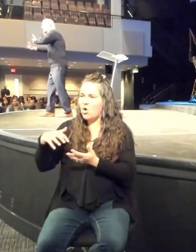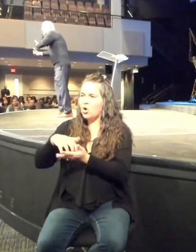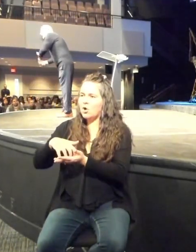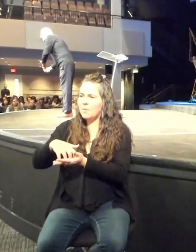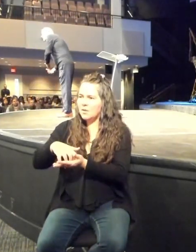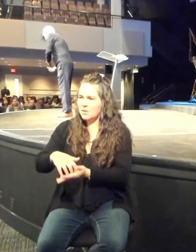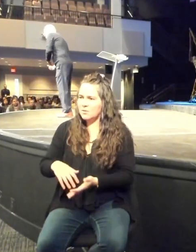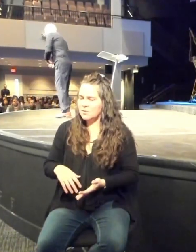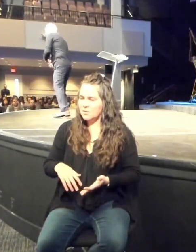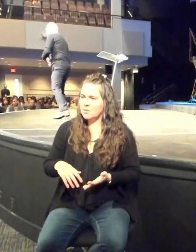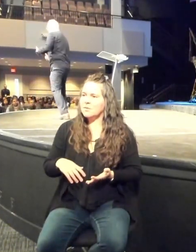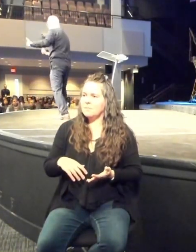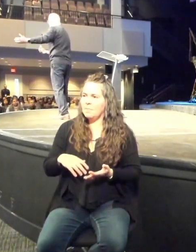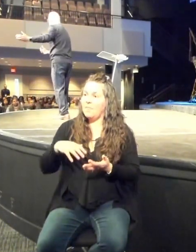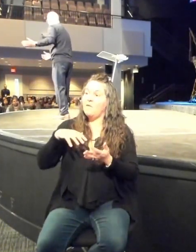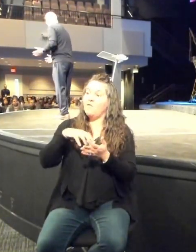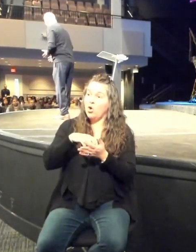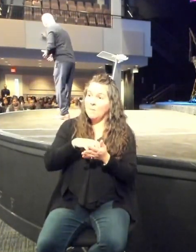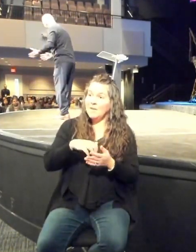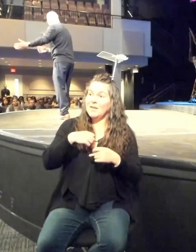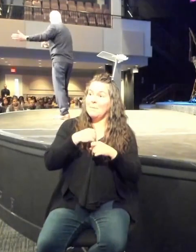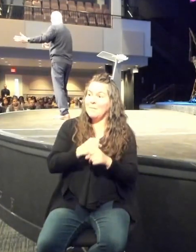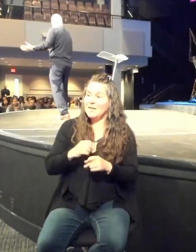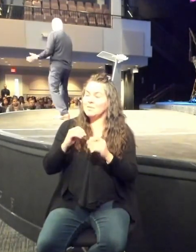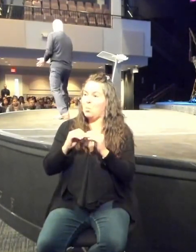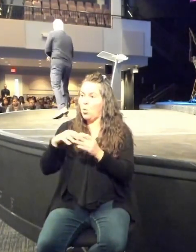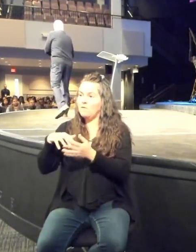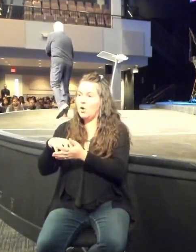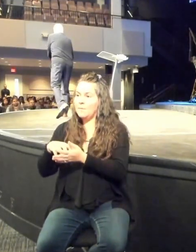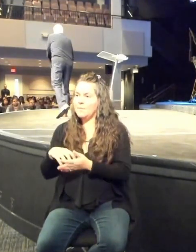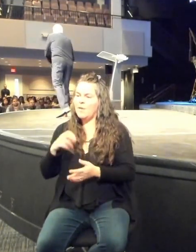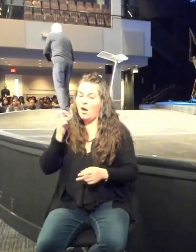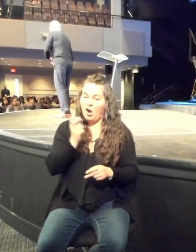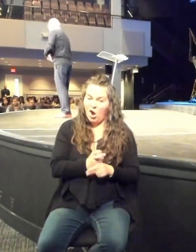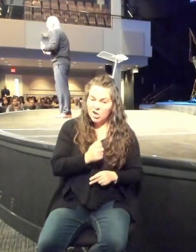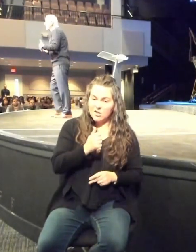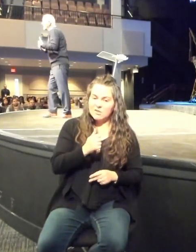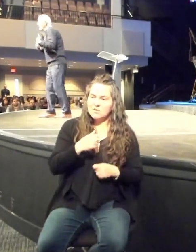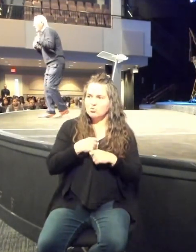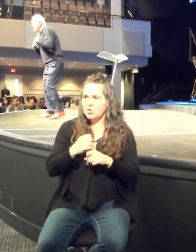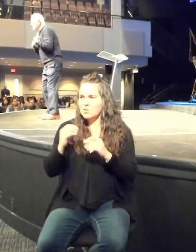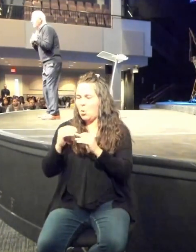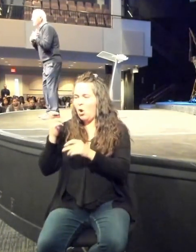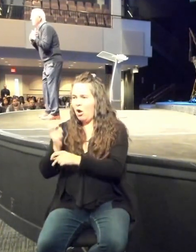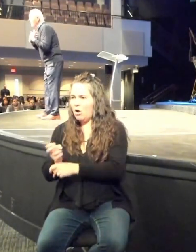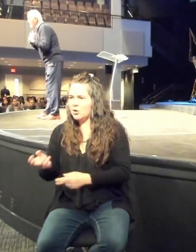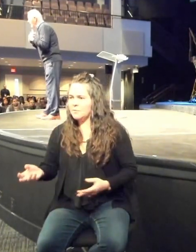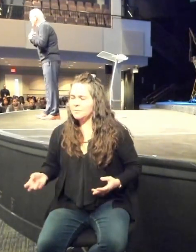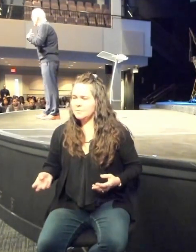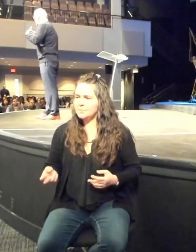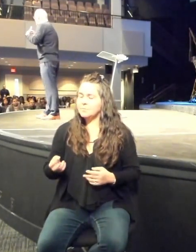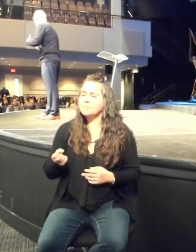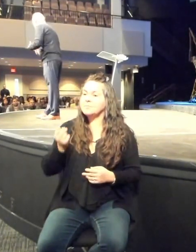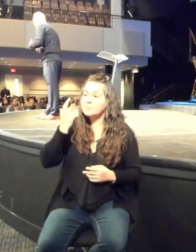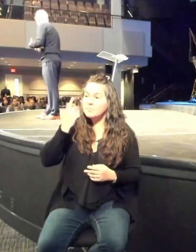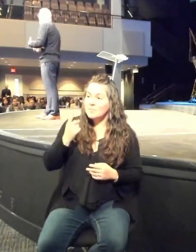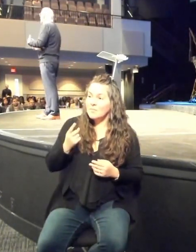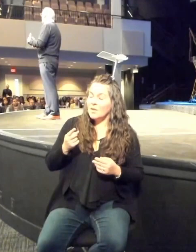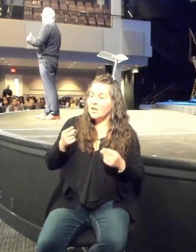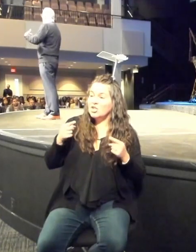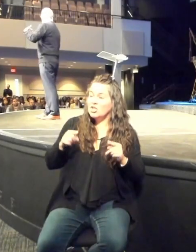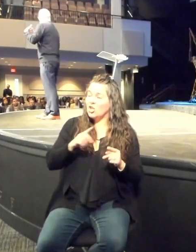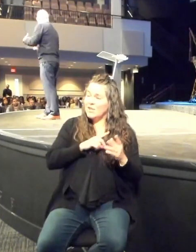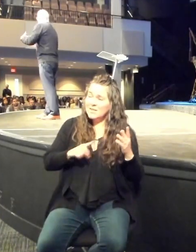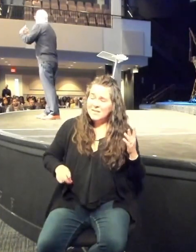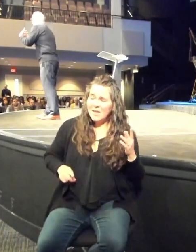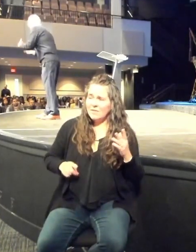creates vulnerability. Hatred or hardness creates hardness. David, in the midst of his most difficult moments,